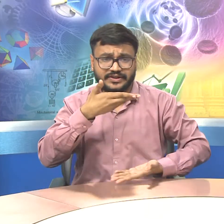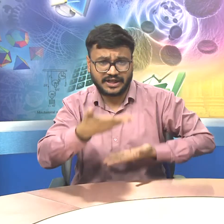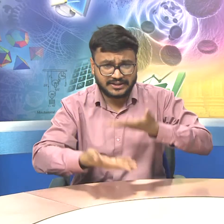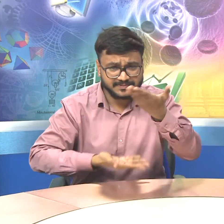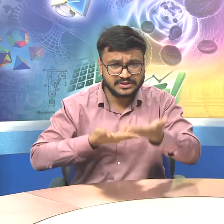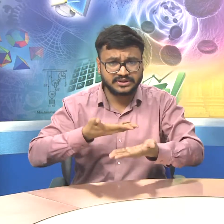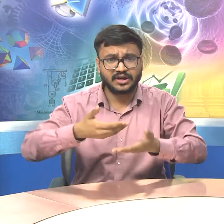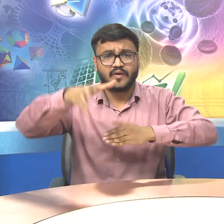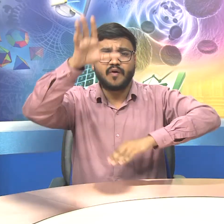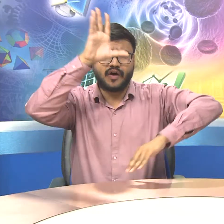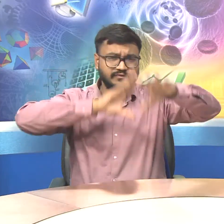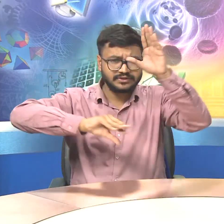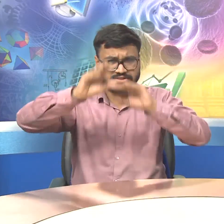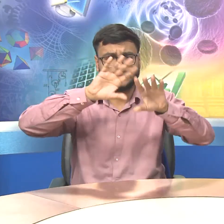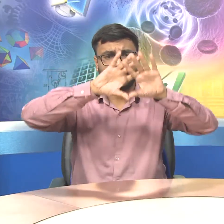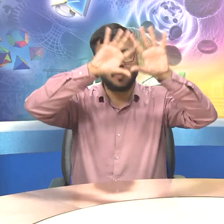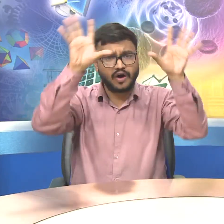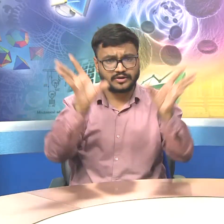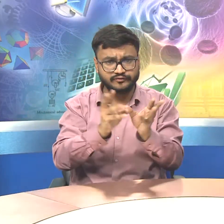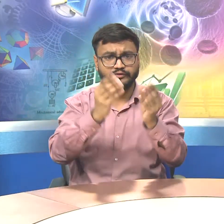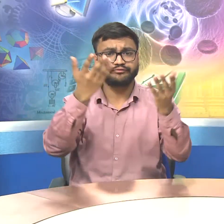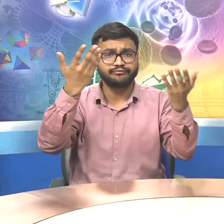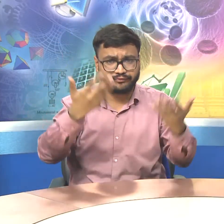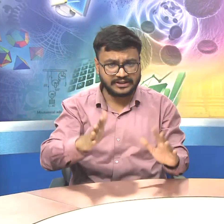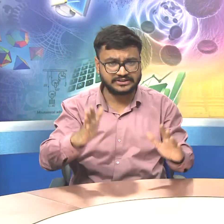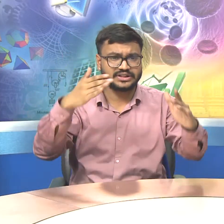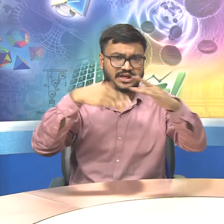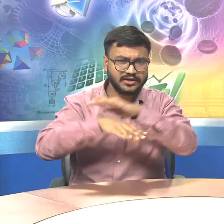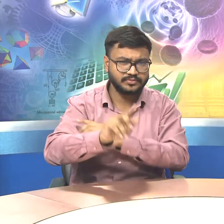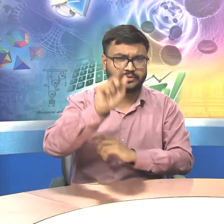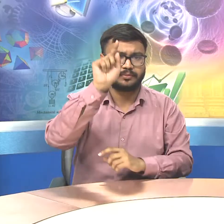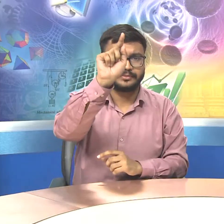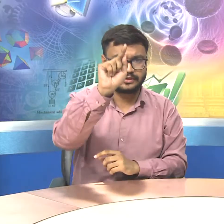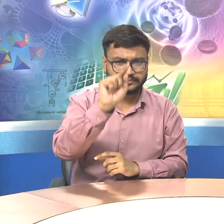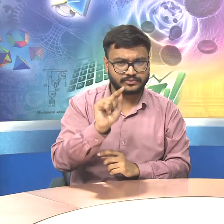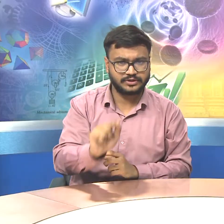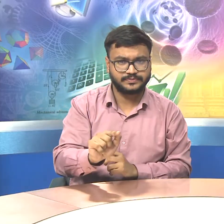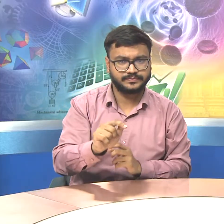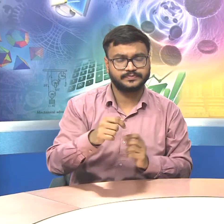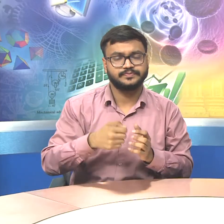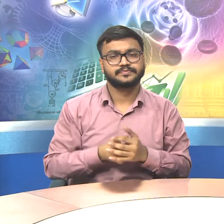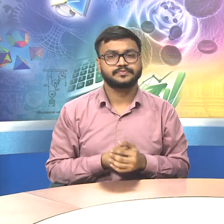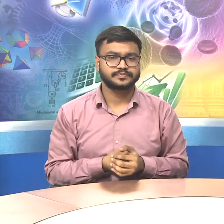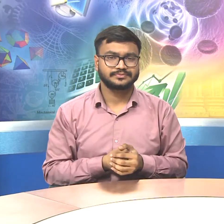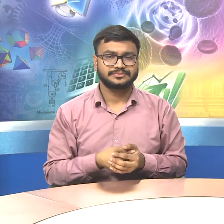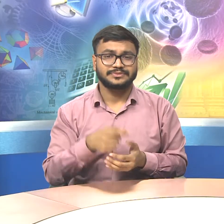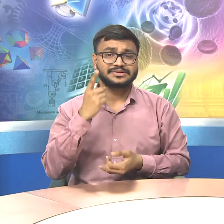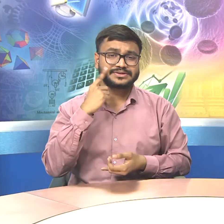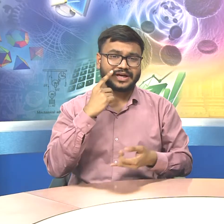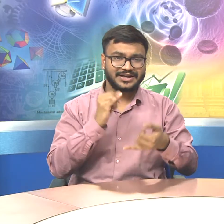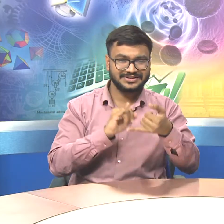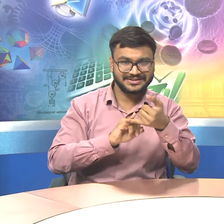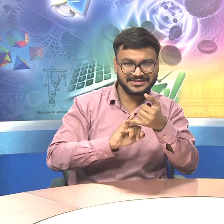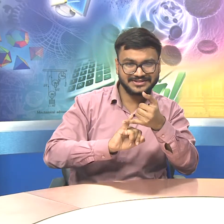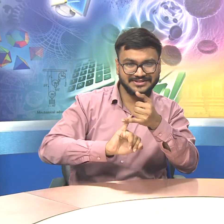Outcomes. After studying this lesson, learners will know about and learn about some various